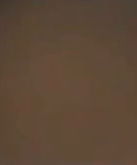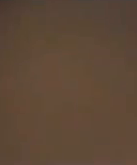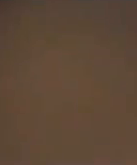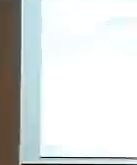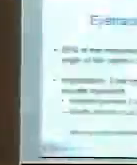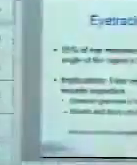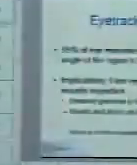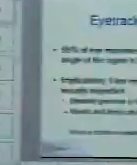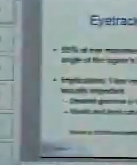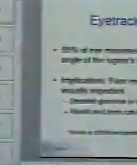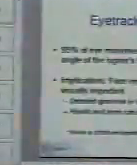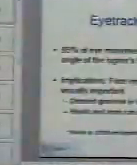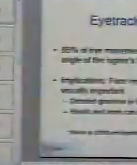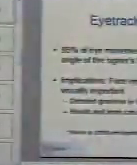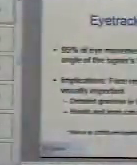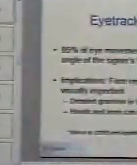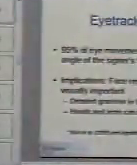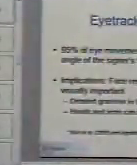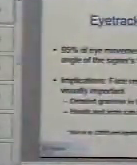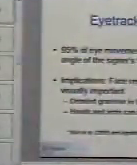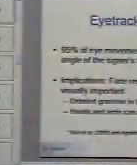I have to put my glasses on.